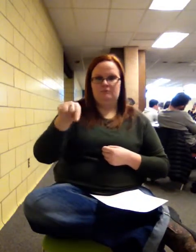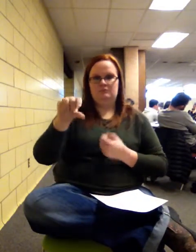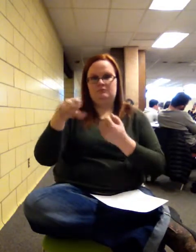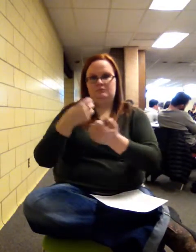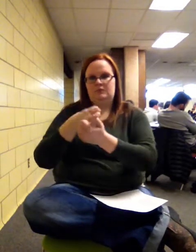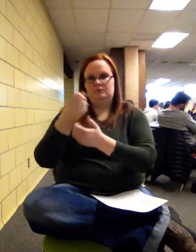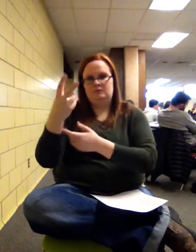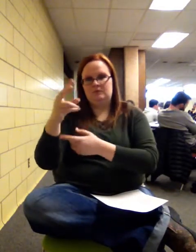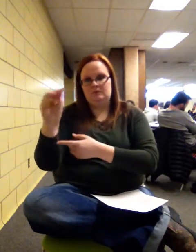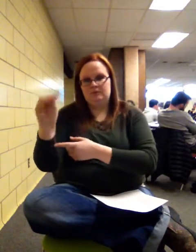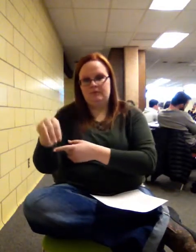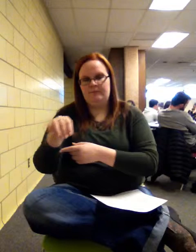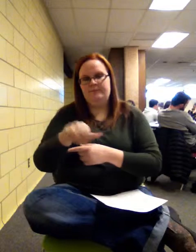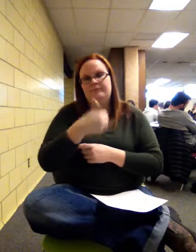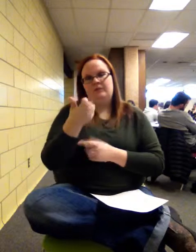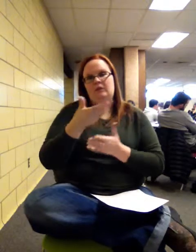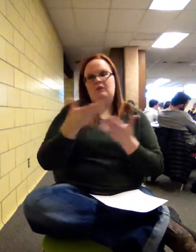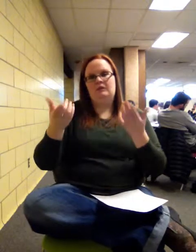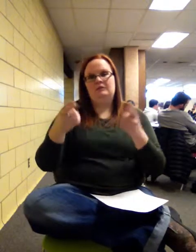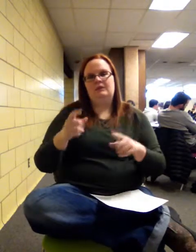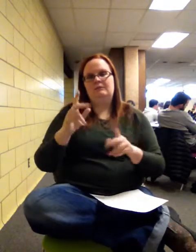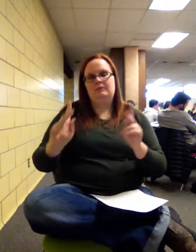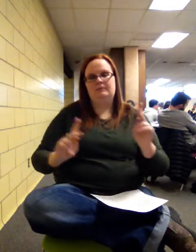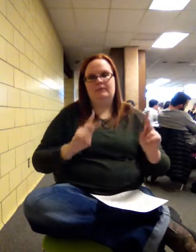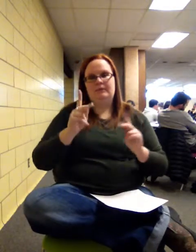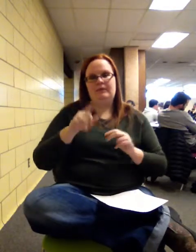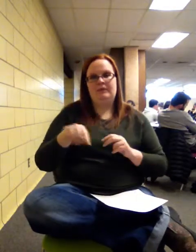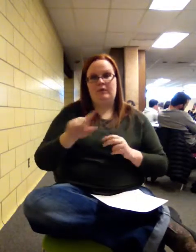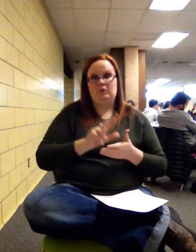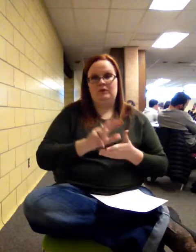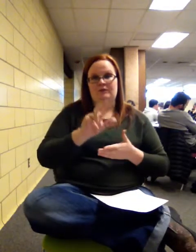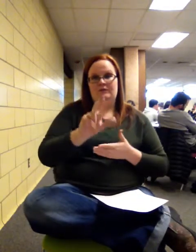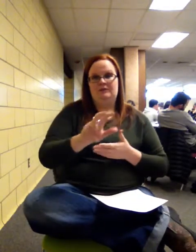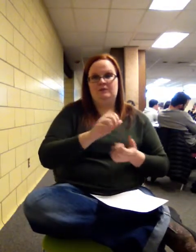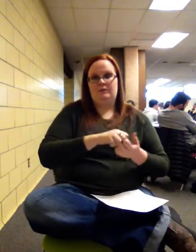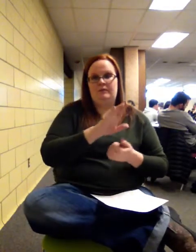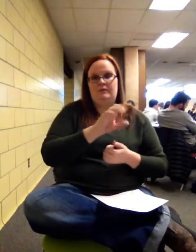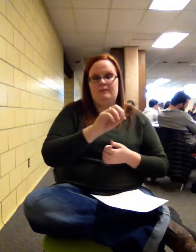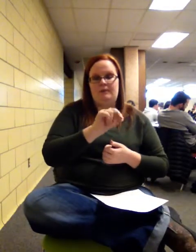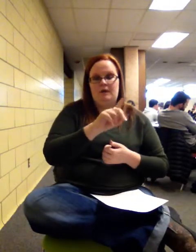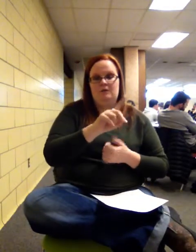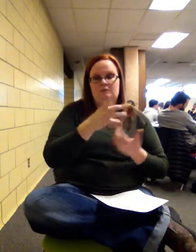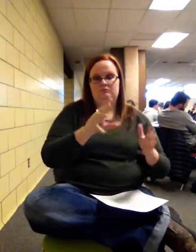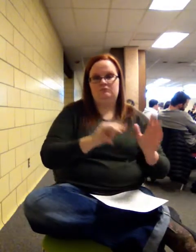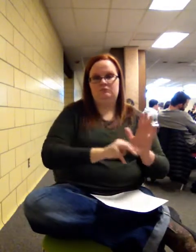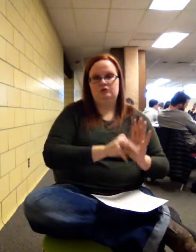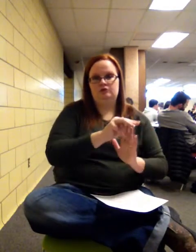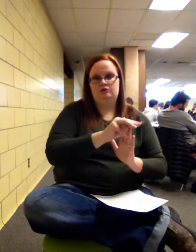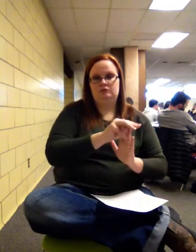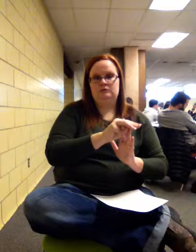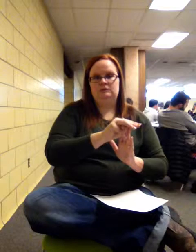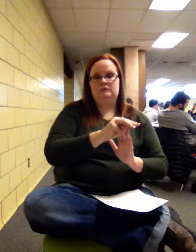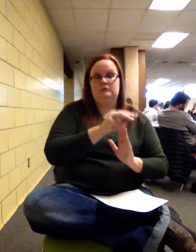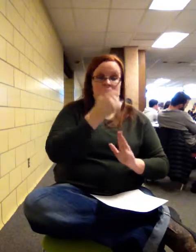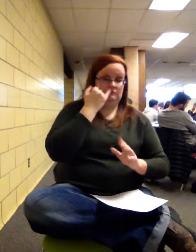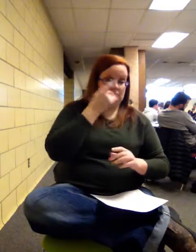And another thing that happened to a lot of people was if they were invested in bonds and they matured, if they were used to making 10%, then